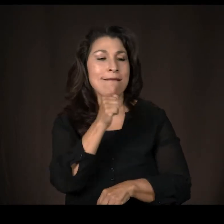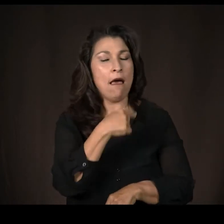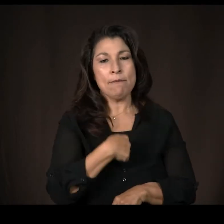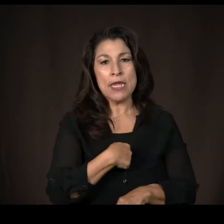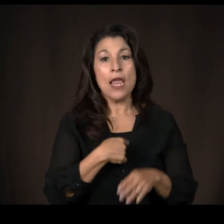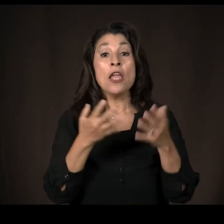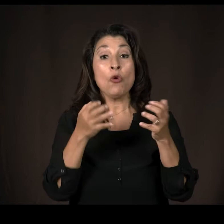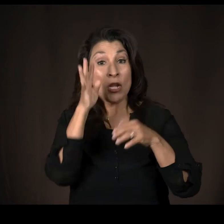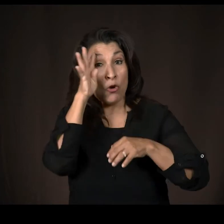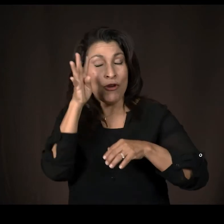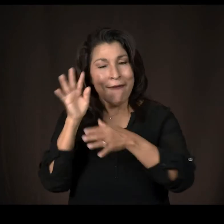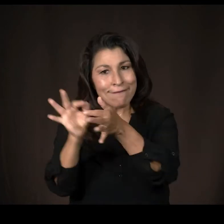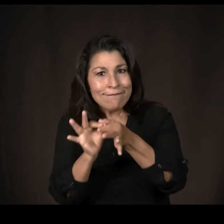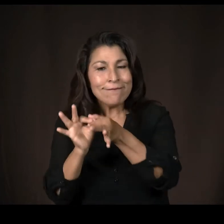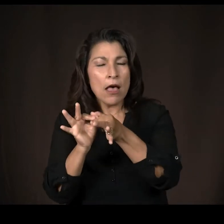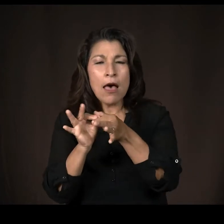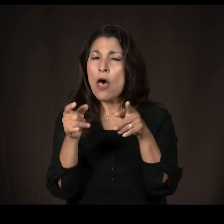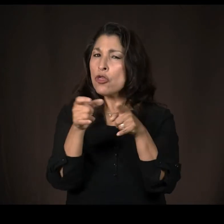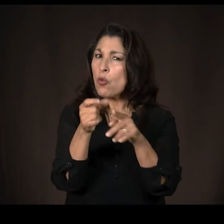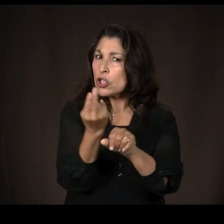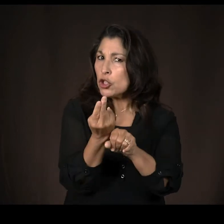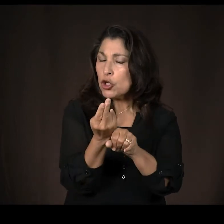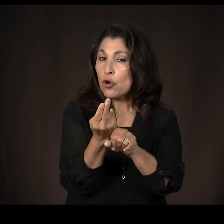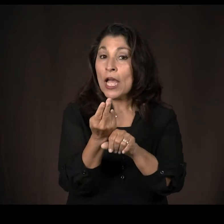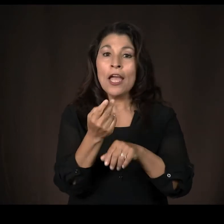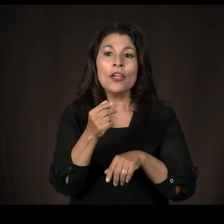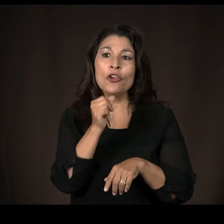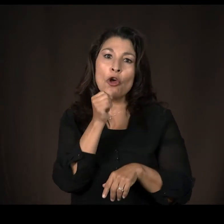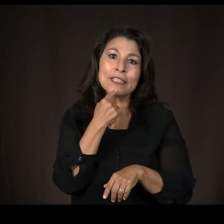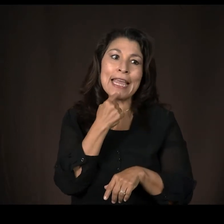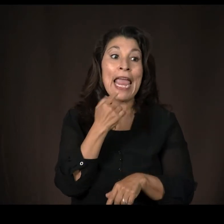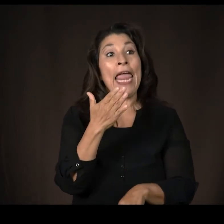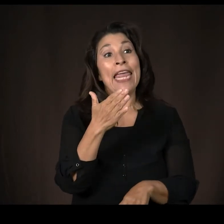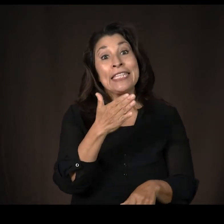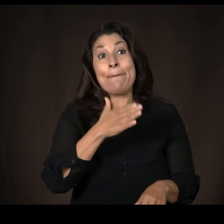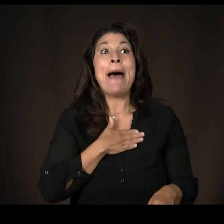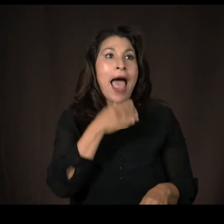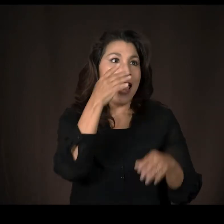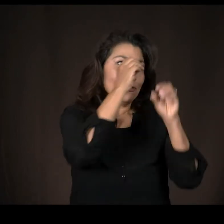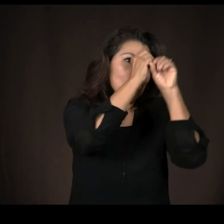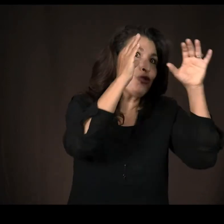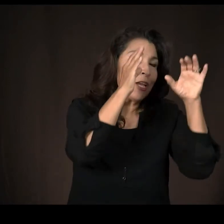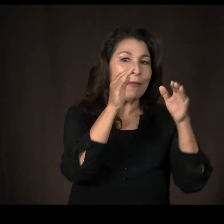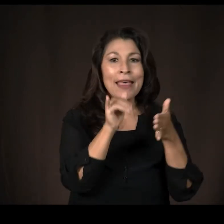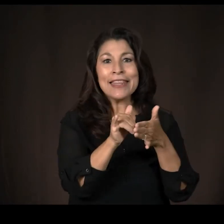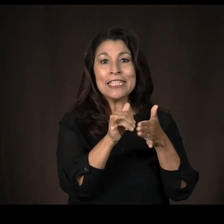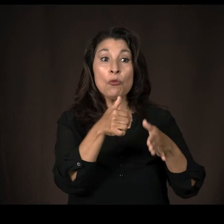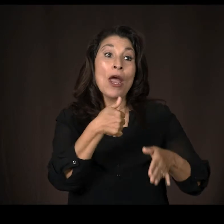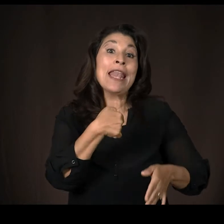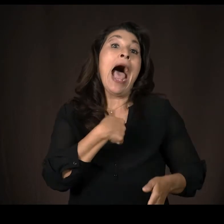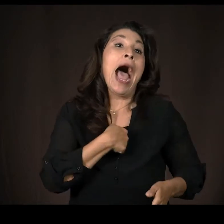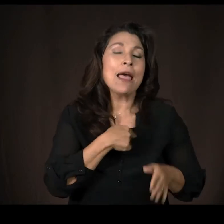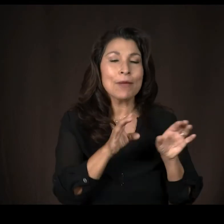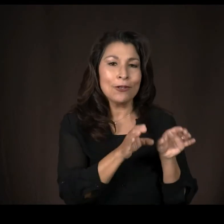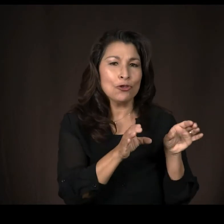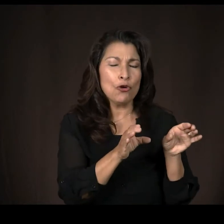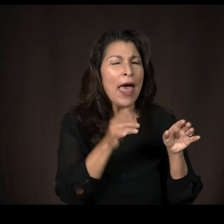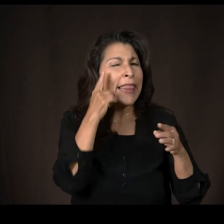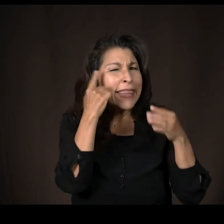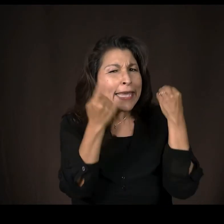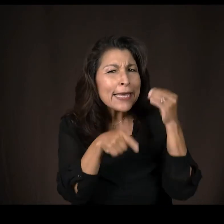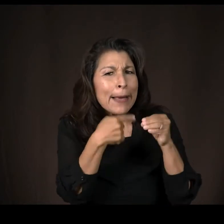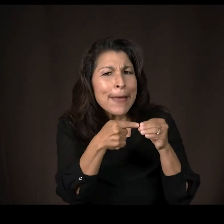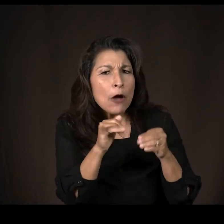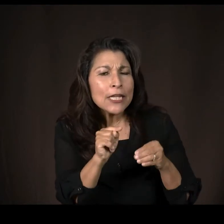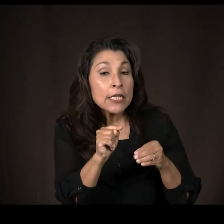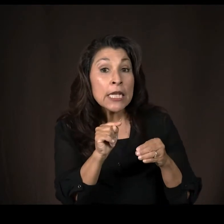create community. The words you use, it's not my dream, here's what I'm going to do. Now think about this.